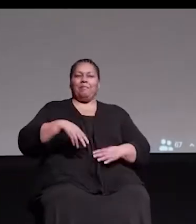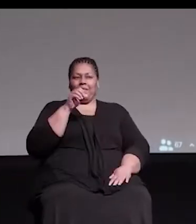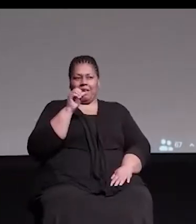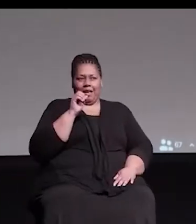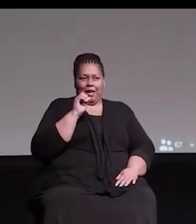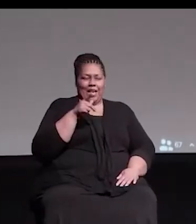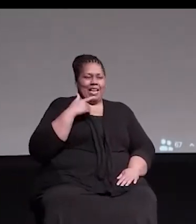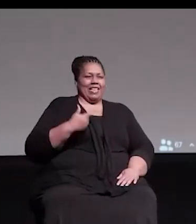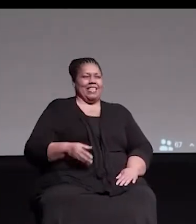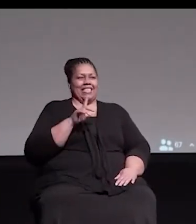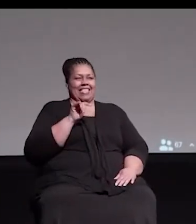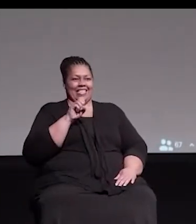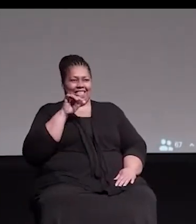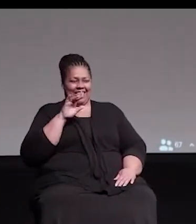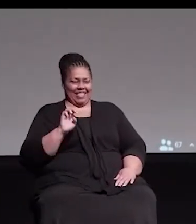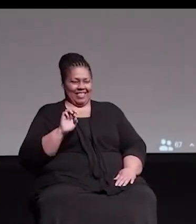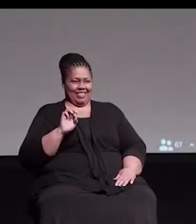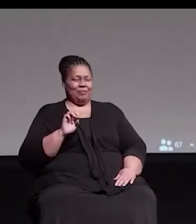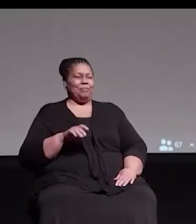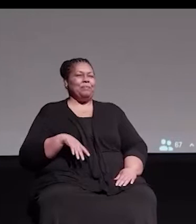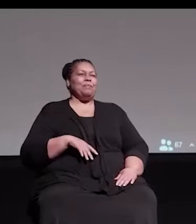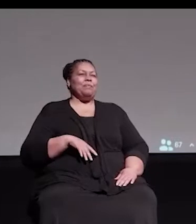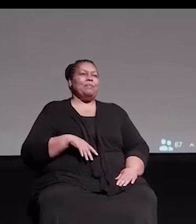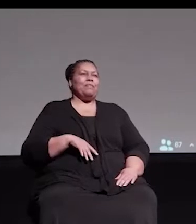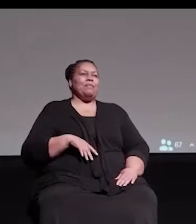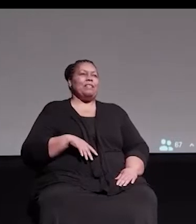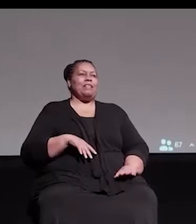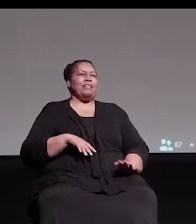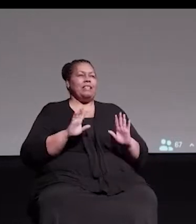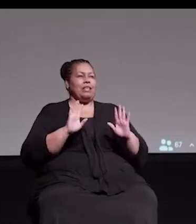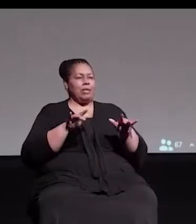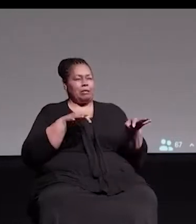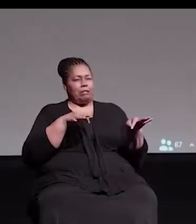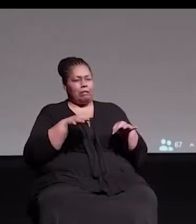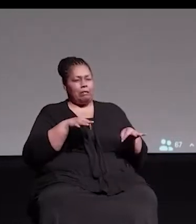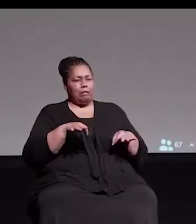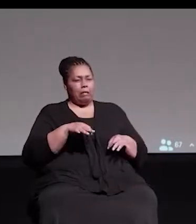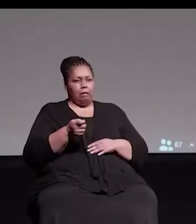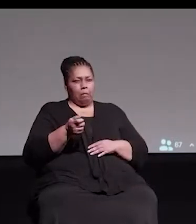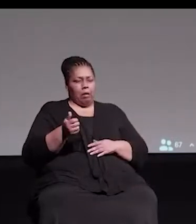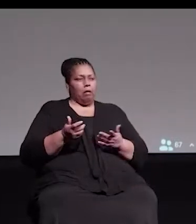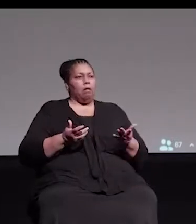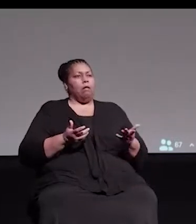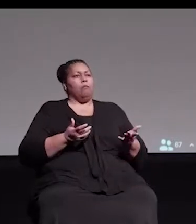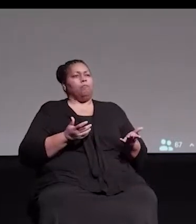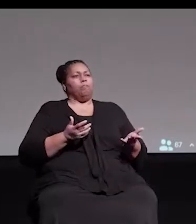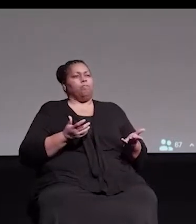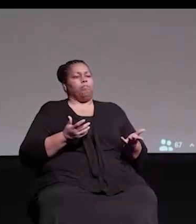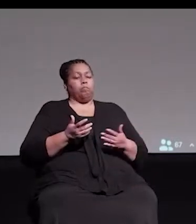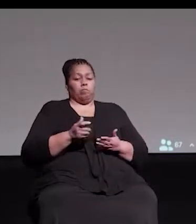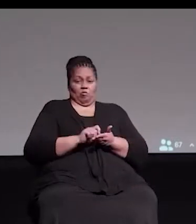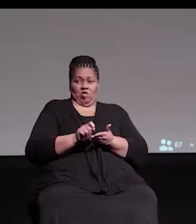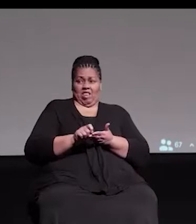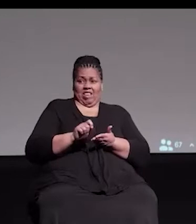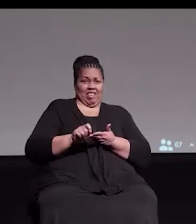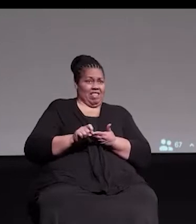Well, this is Leslie again here. Well, breaking it down a little bit, I don't think that a writing credit for